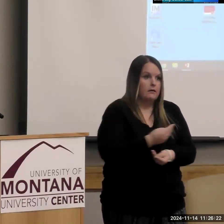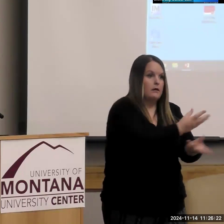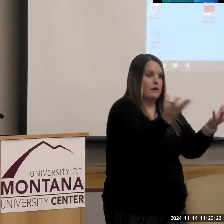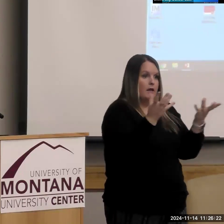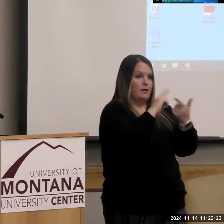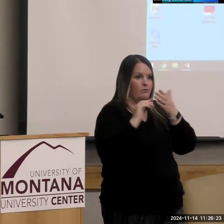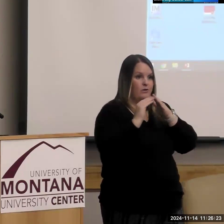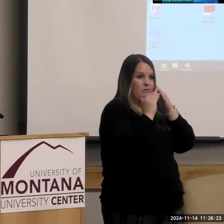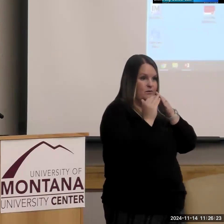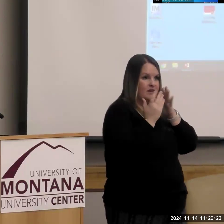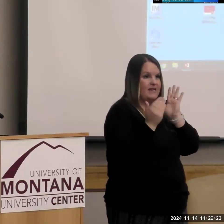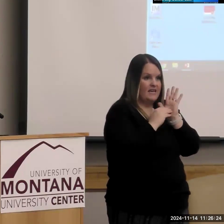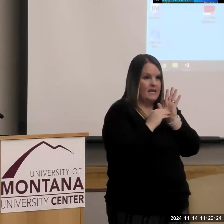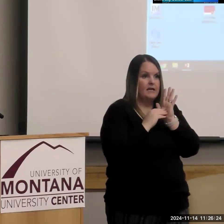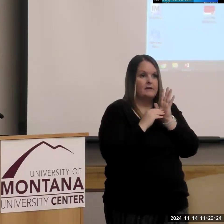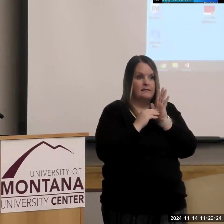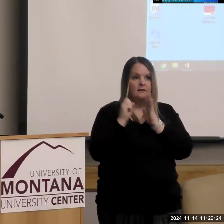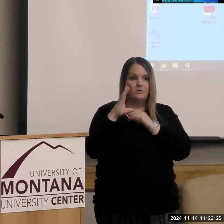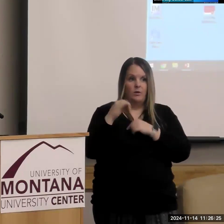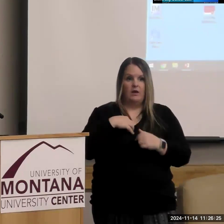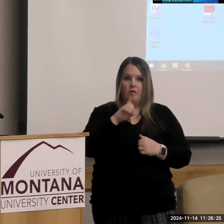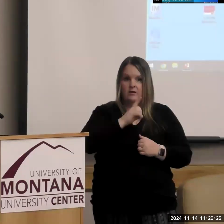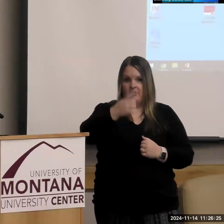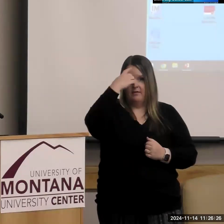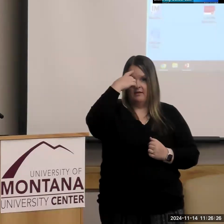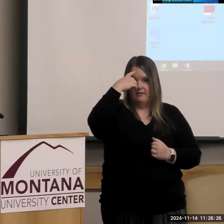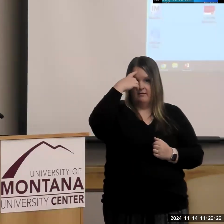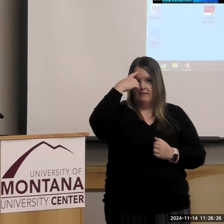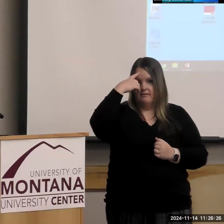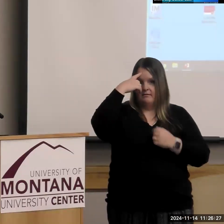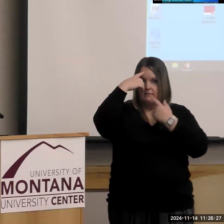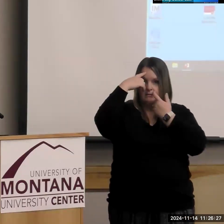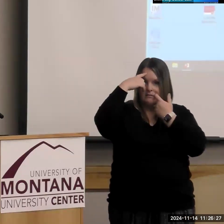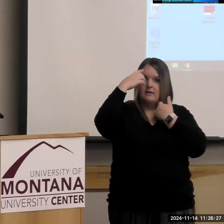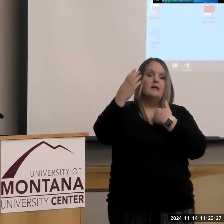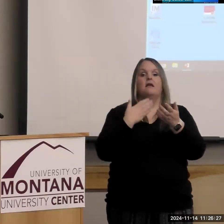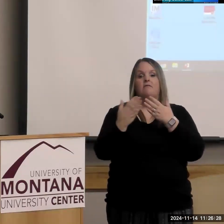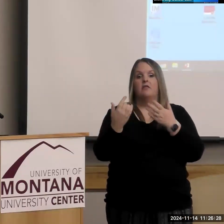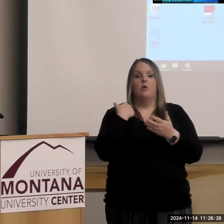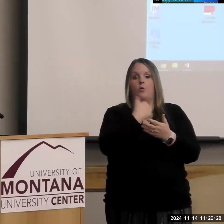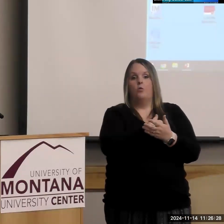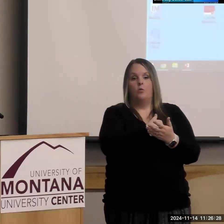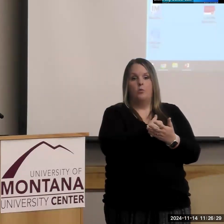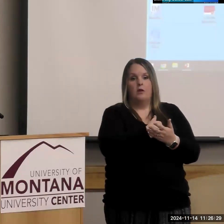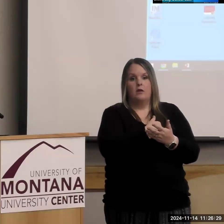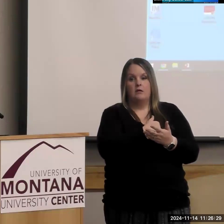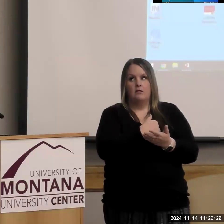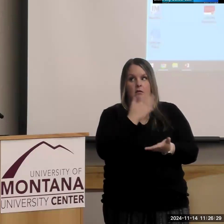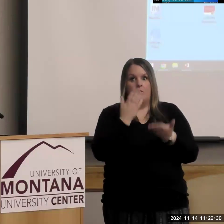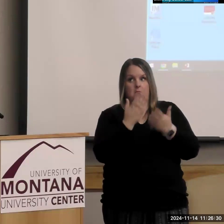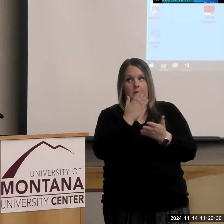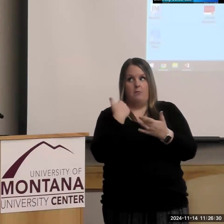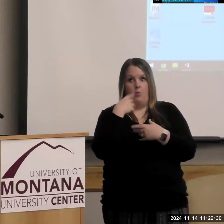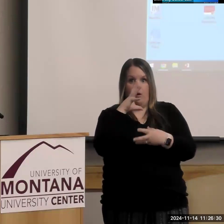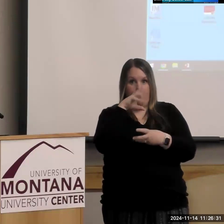the community. And this is where I really think that even though it may be inherently part of the mission of